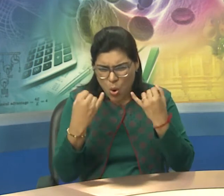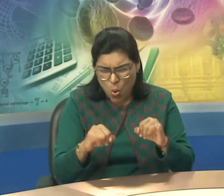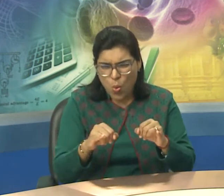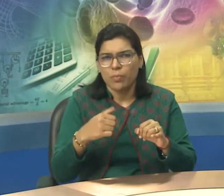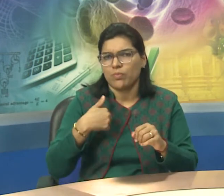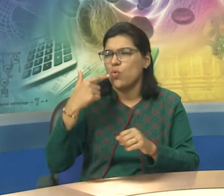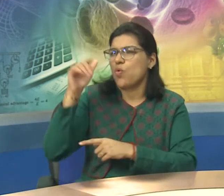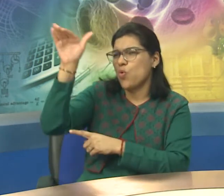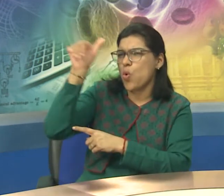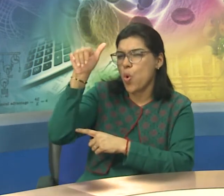understands